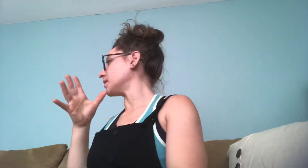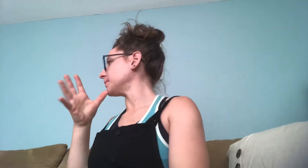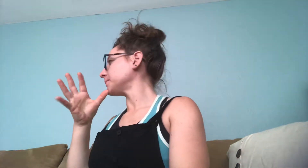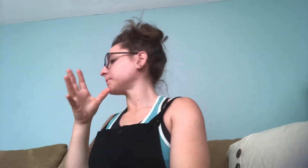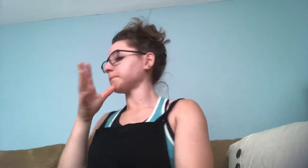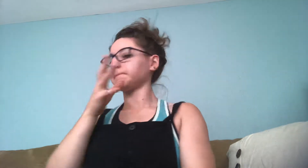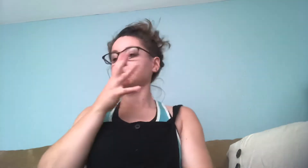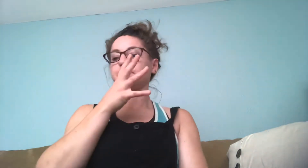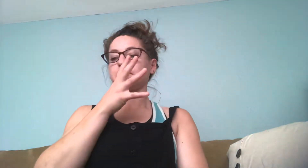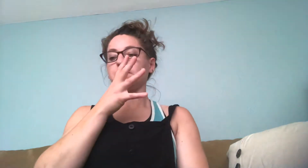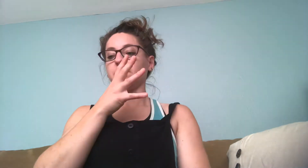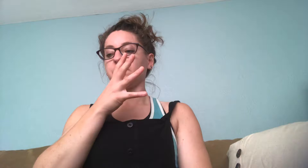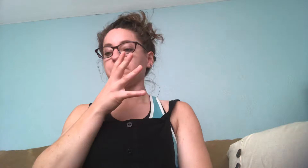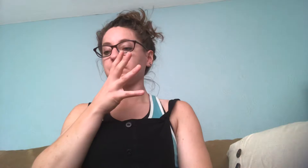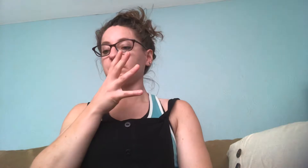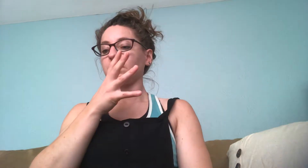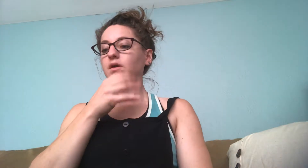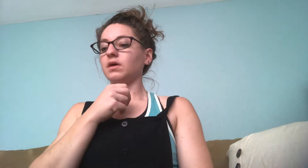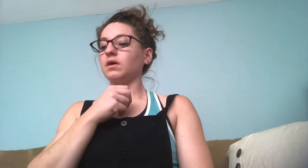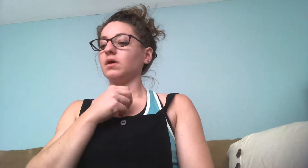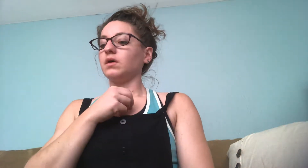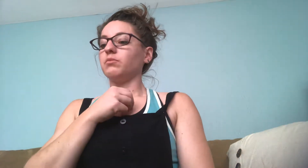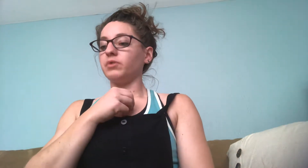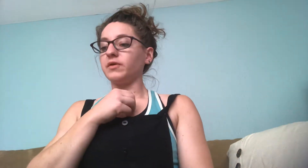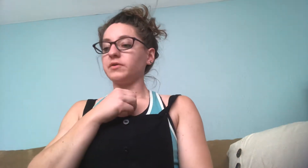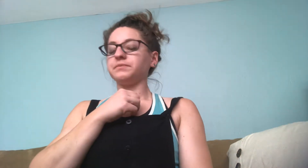Mom. Mother. Brother,